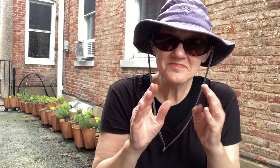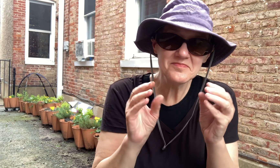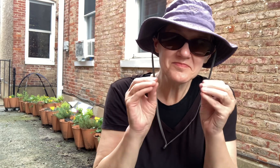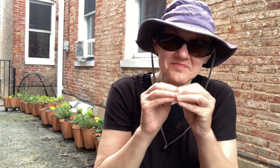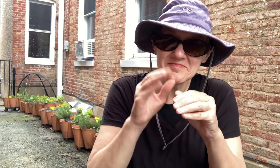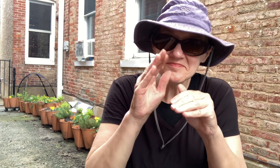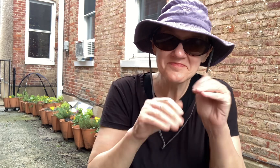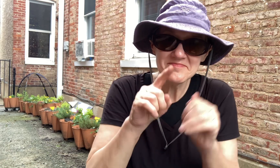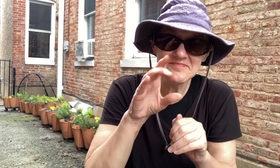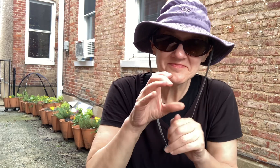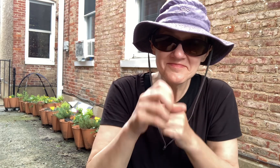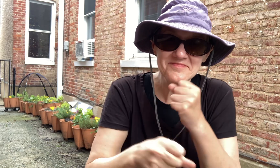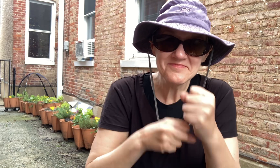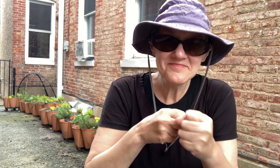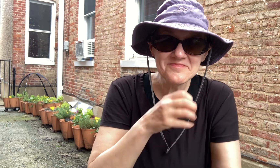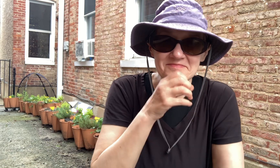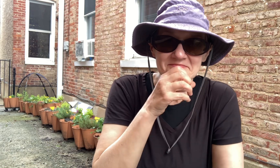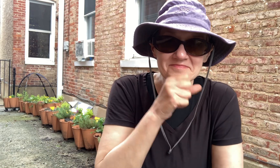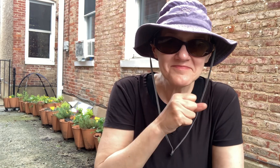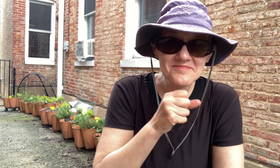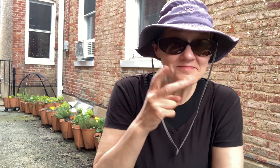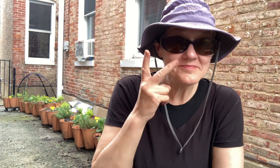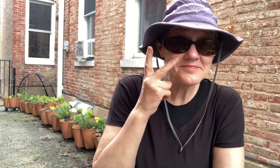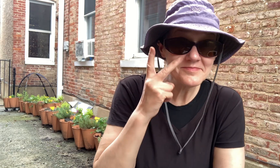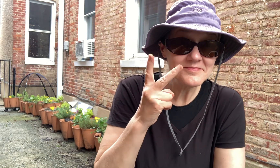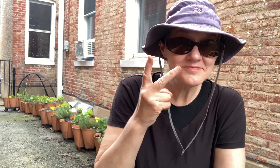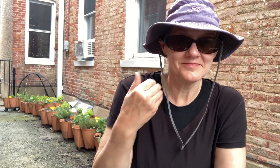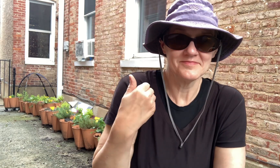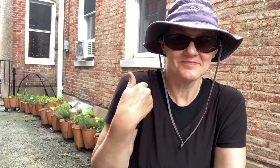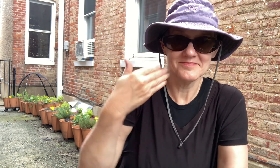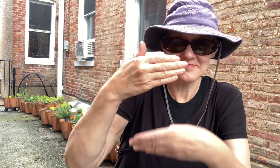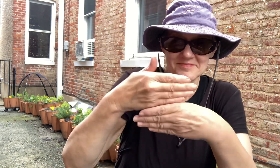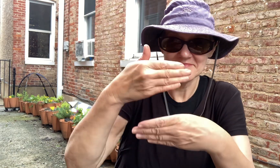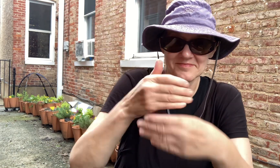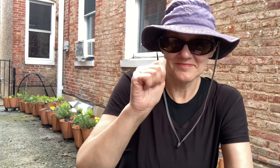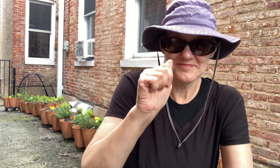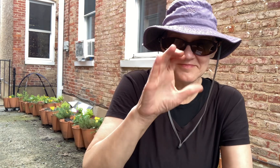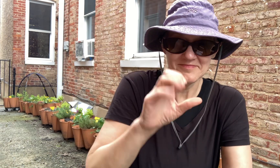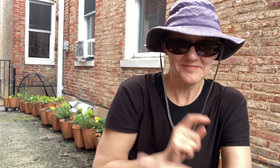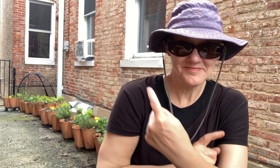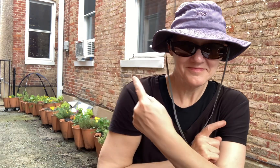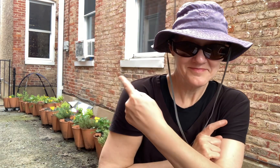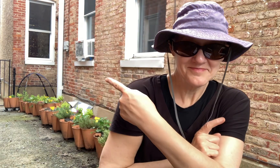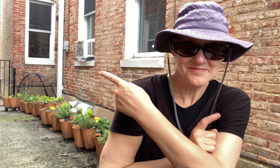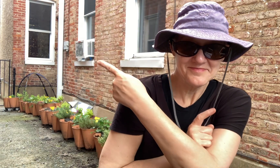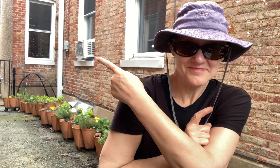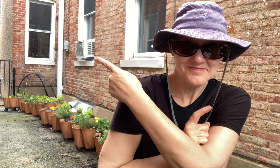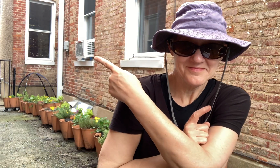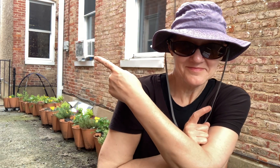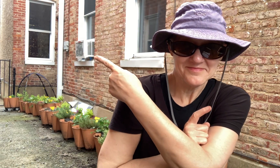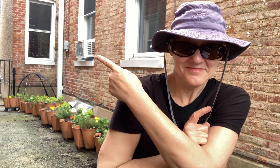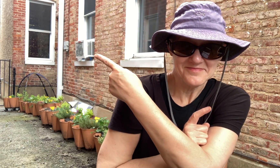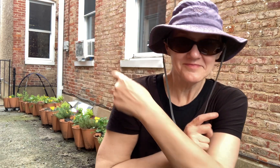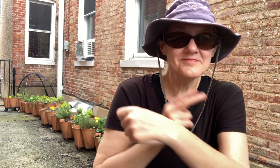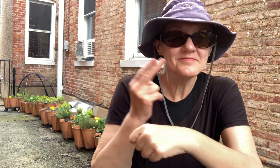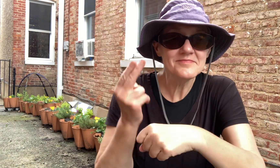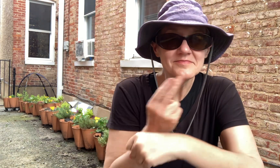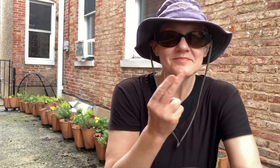Now this is an old house, more than 100 years old, and you can see that we still have window ACs. See, one's right